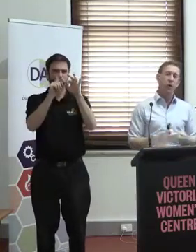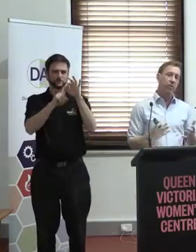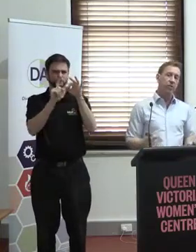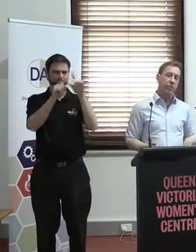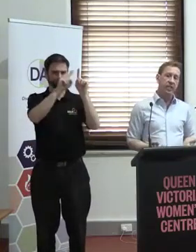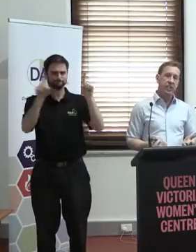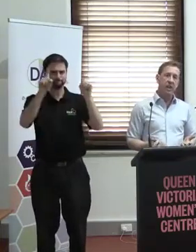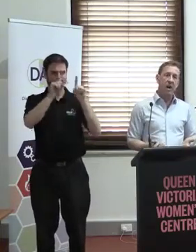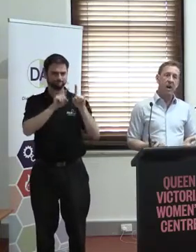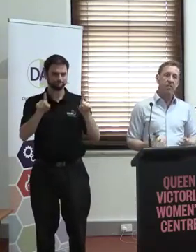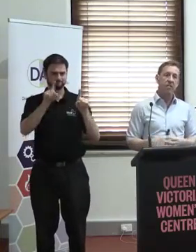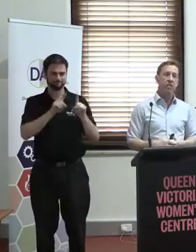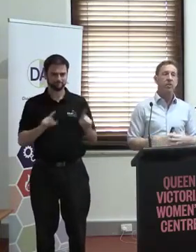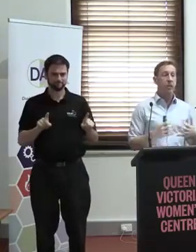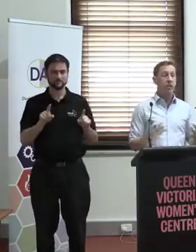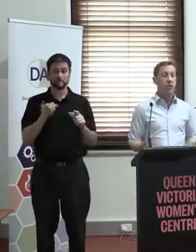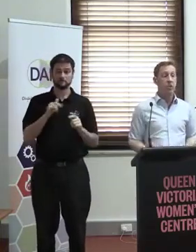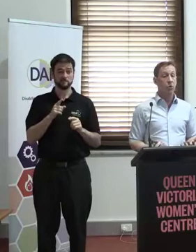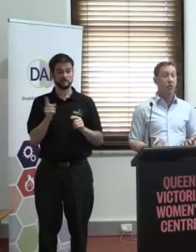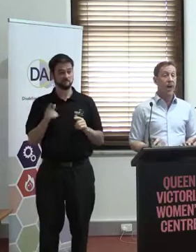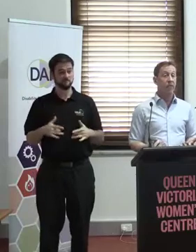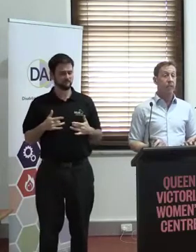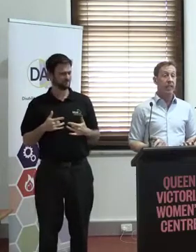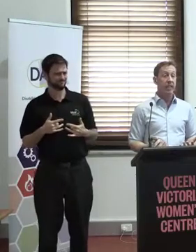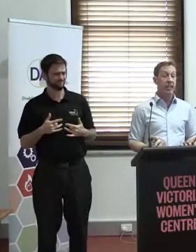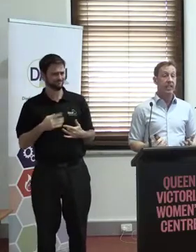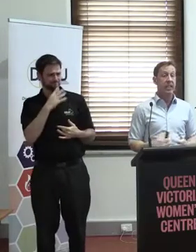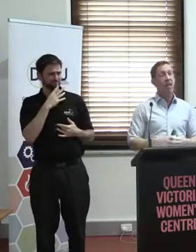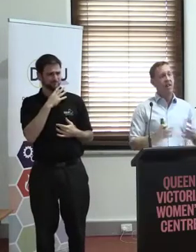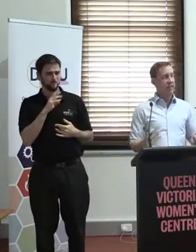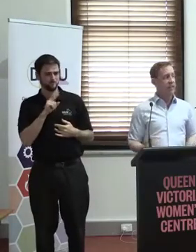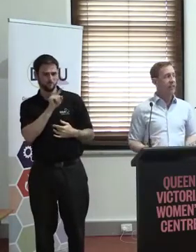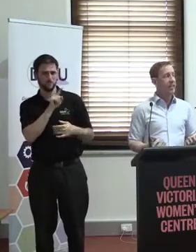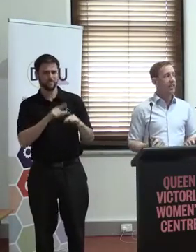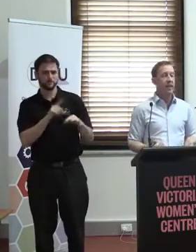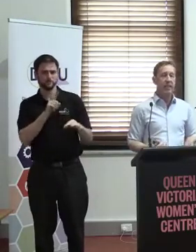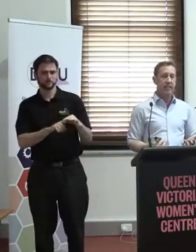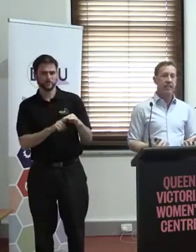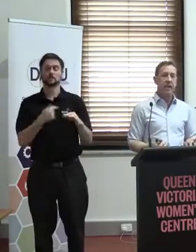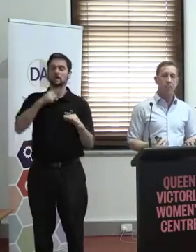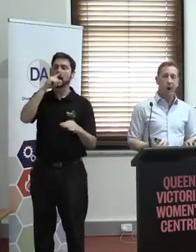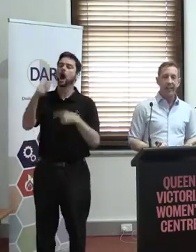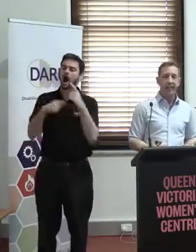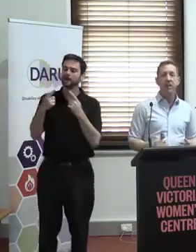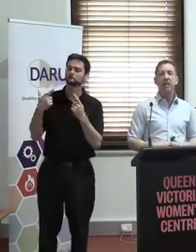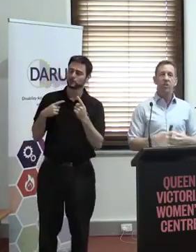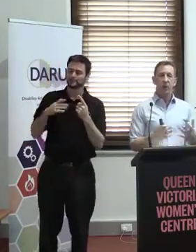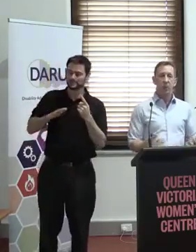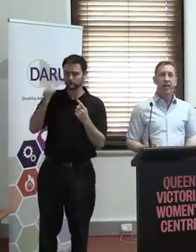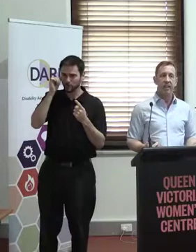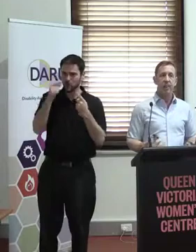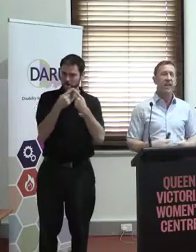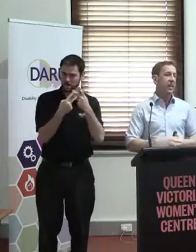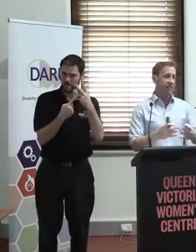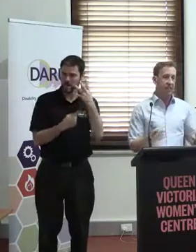guidance on what those questions are, so that we can ensure that everyone's collecting the same data in the same way, so